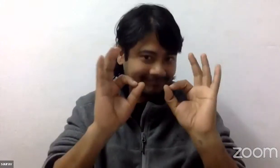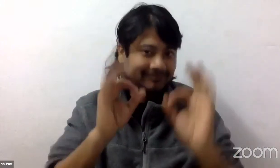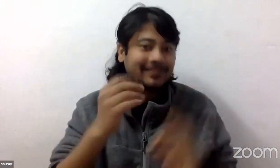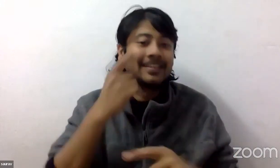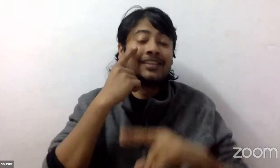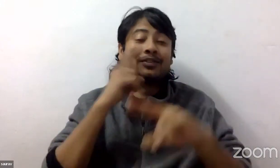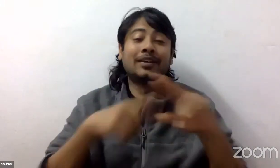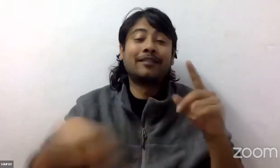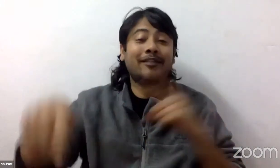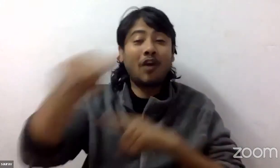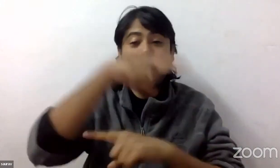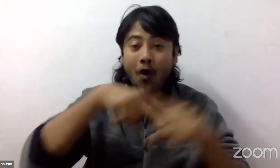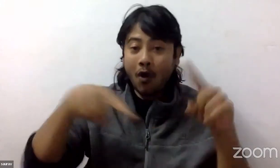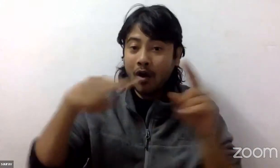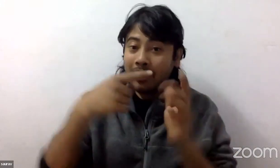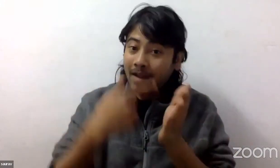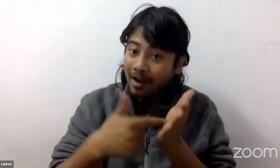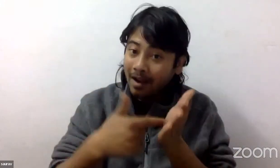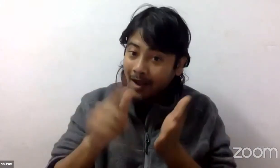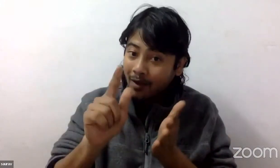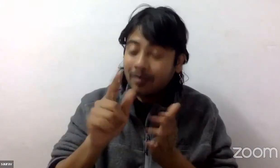And let's chant the Maha Mantra once.